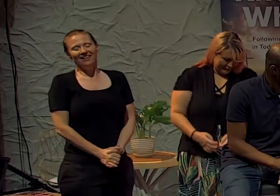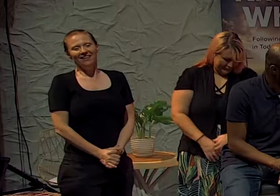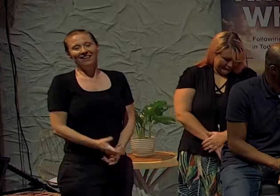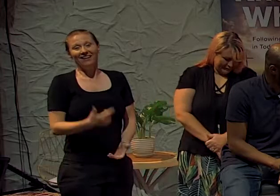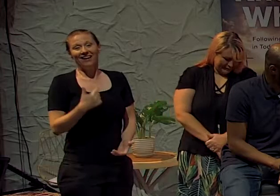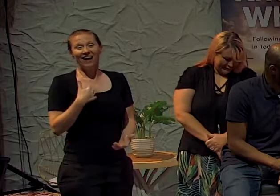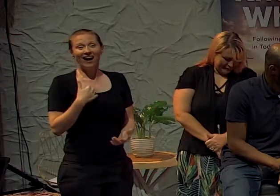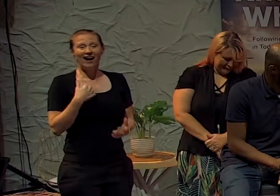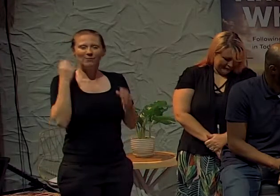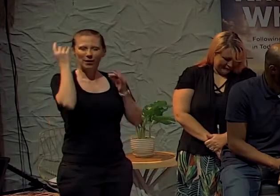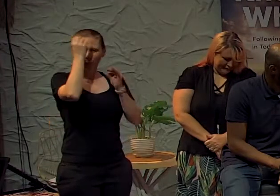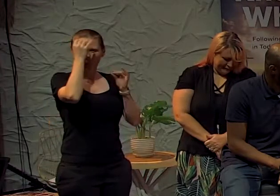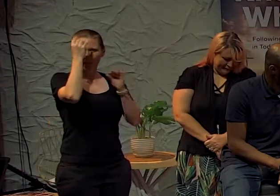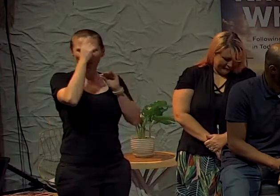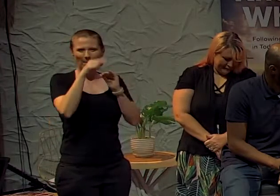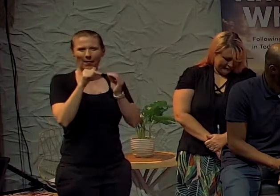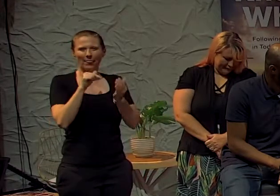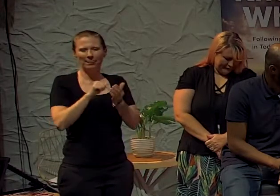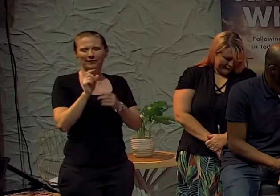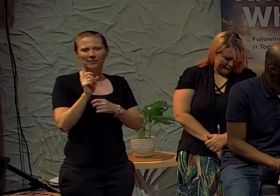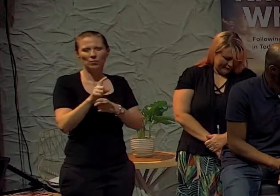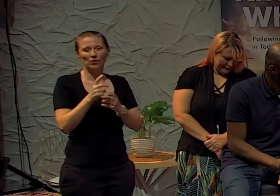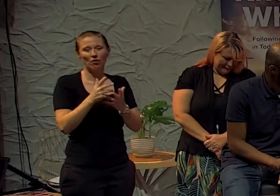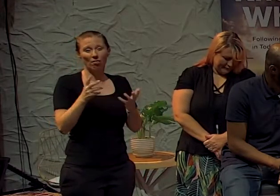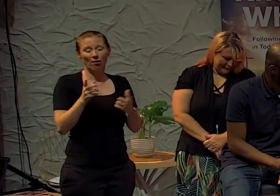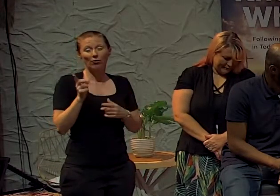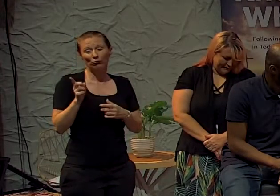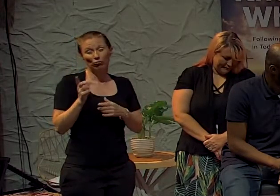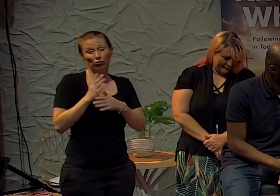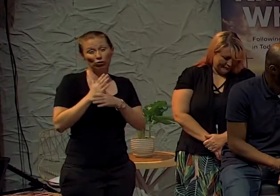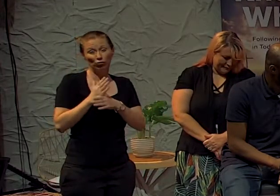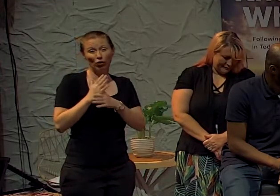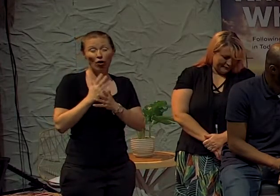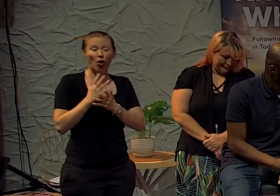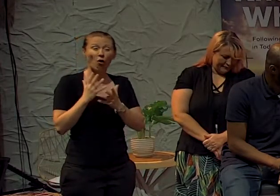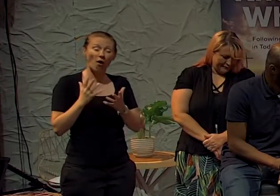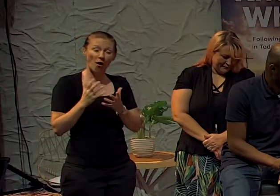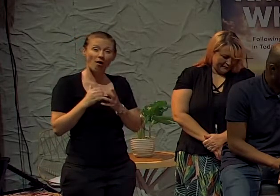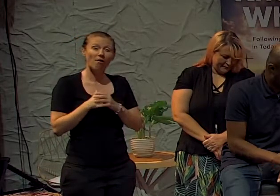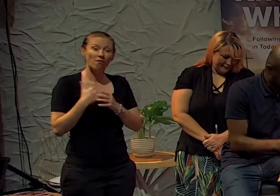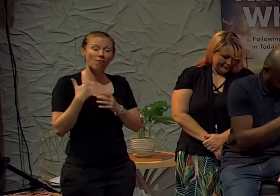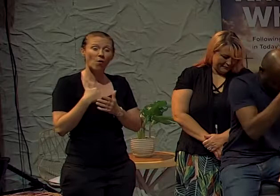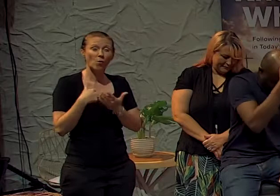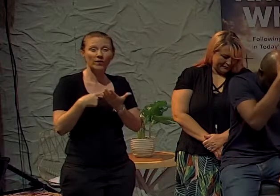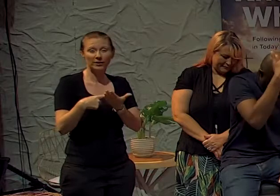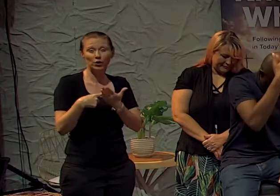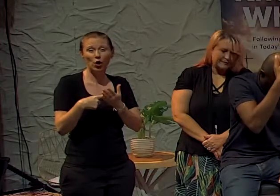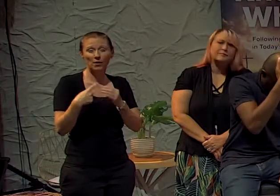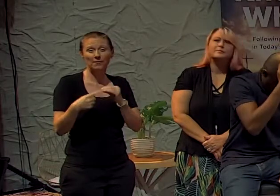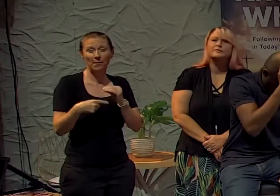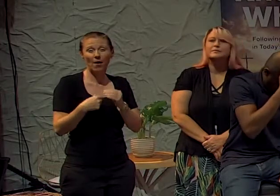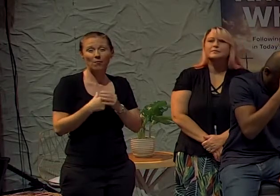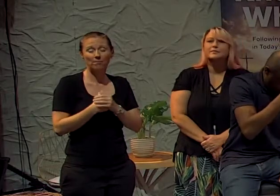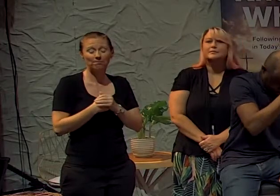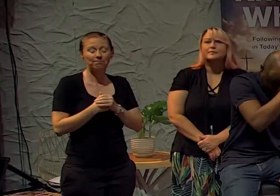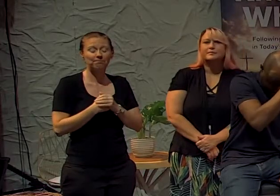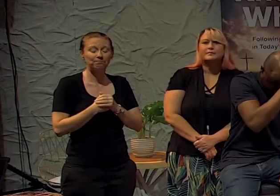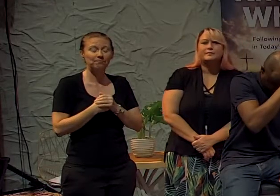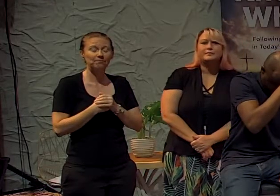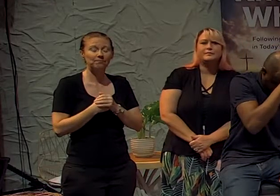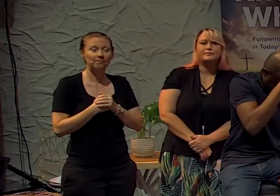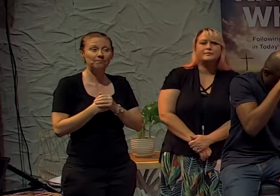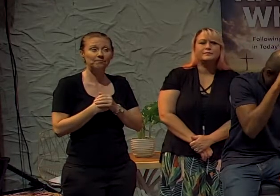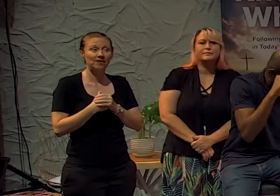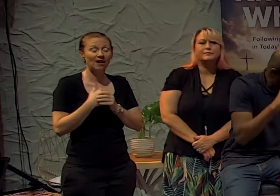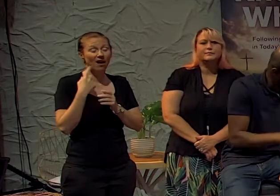I've been noodling on this one a lot because she shared a lot of what we talked about, but, you know, I think